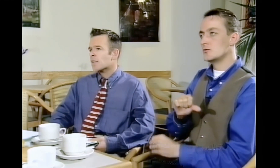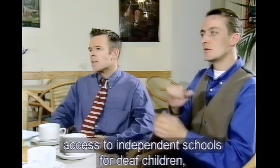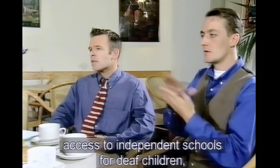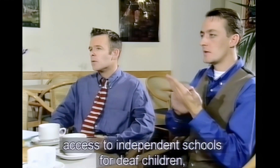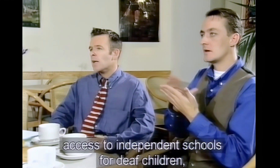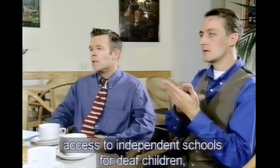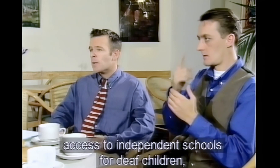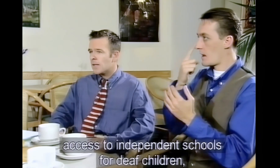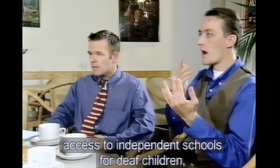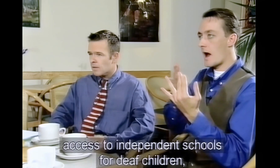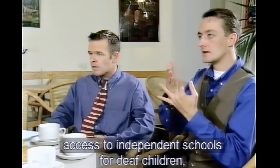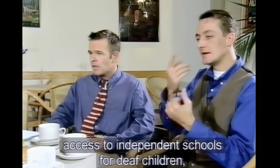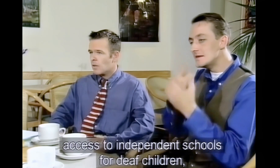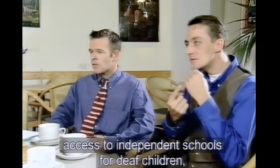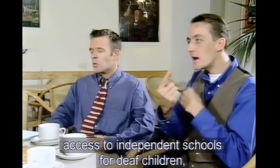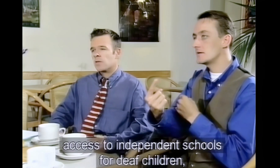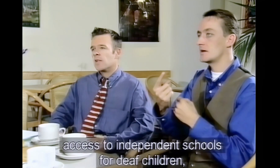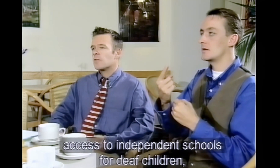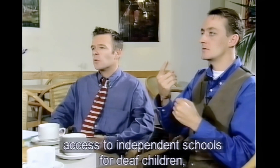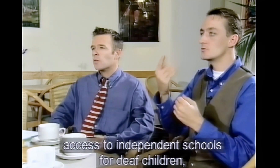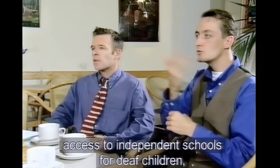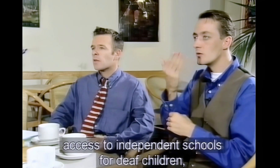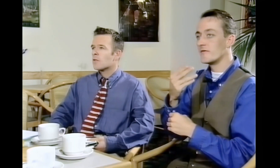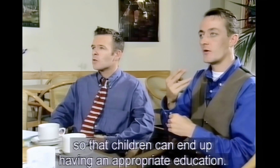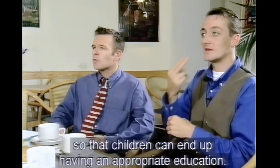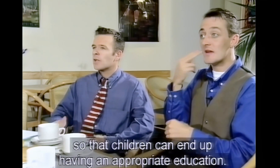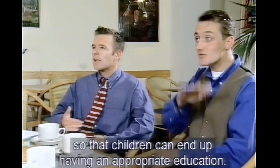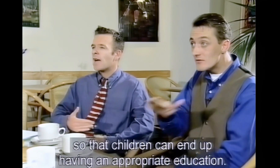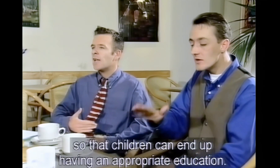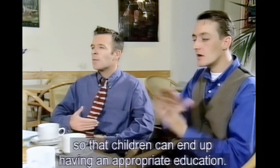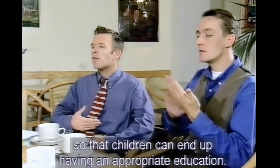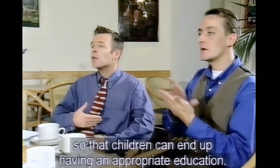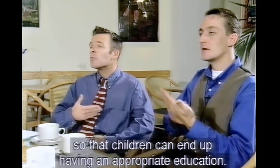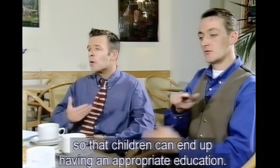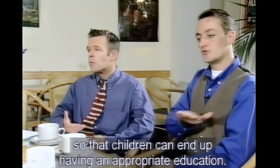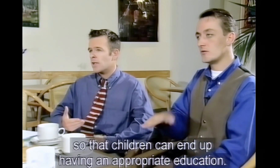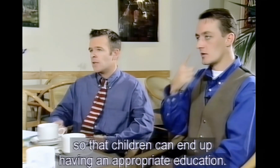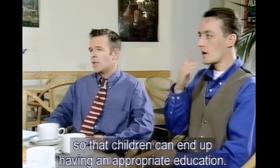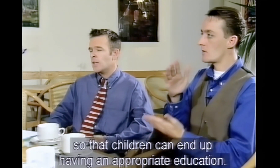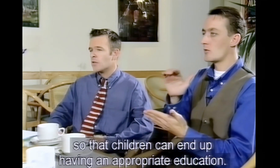to independent schools for deaf children so that children can end up having an appropriate education.